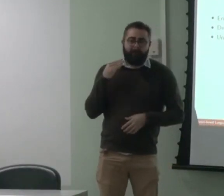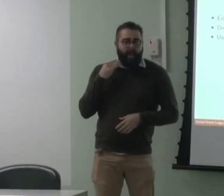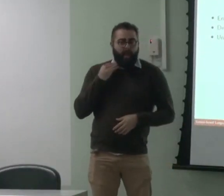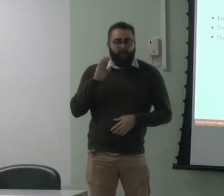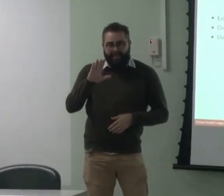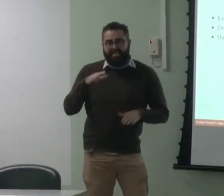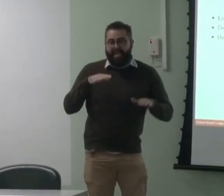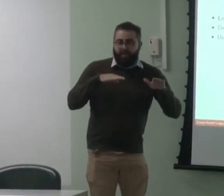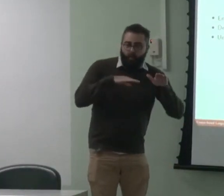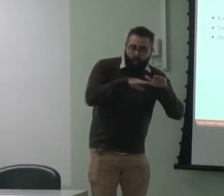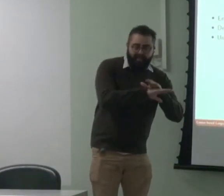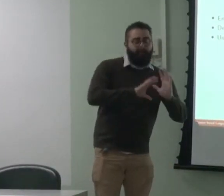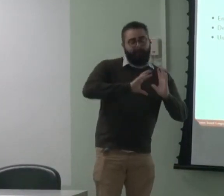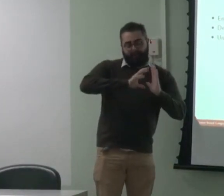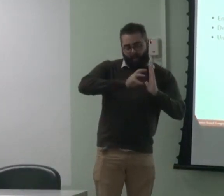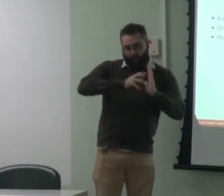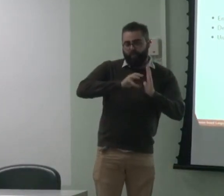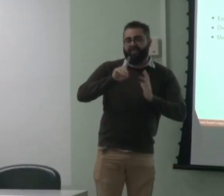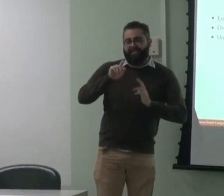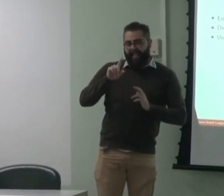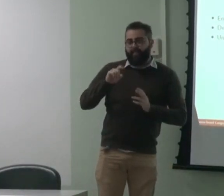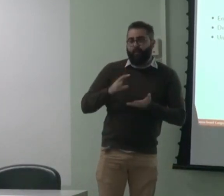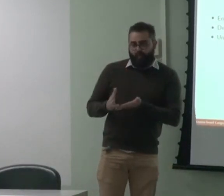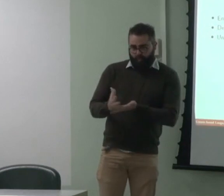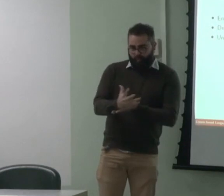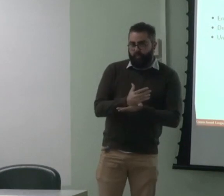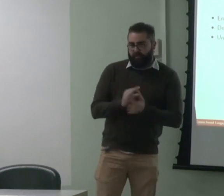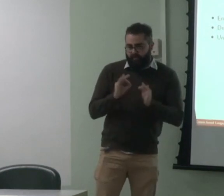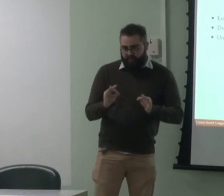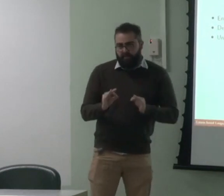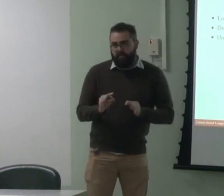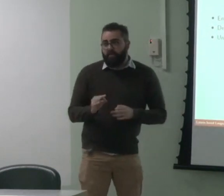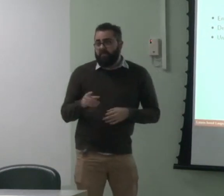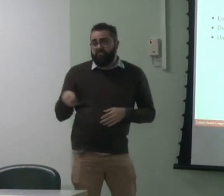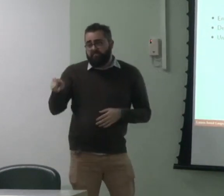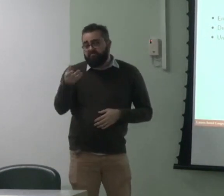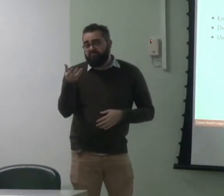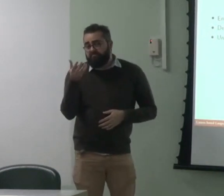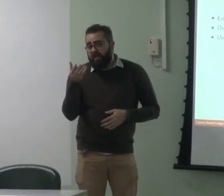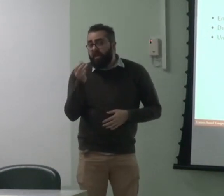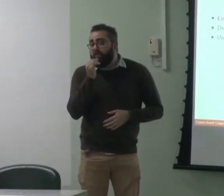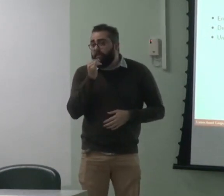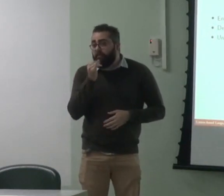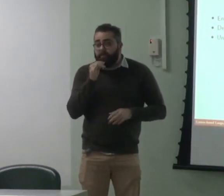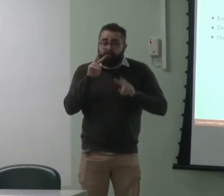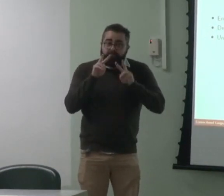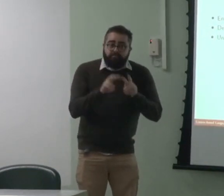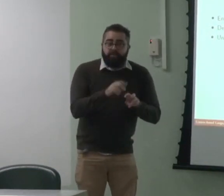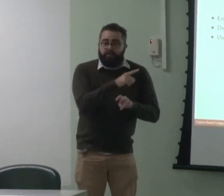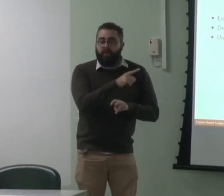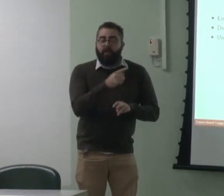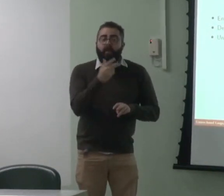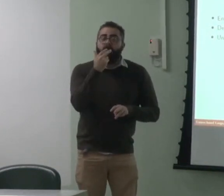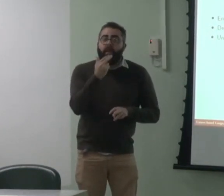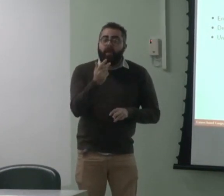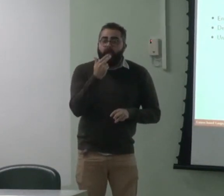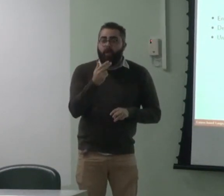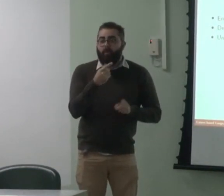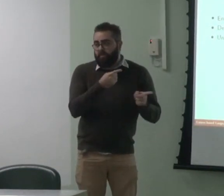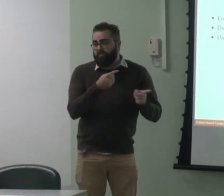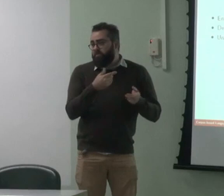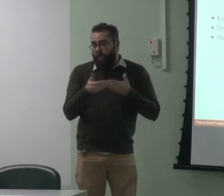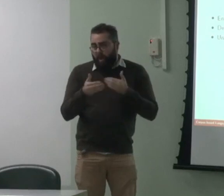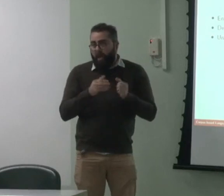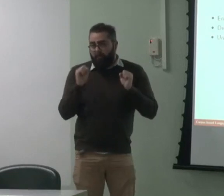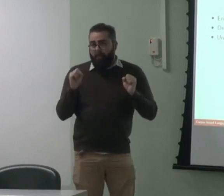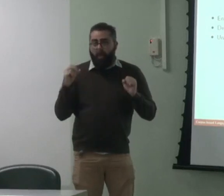get its arguments and get a semantic layer like that for again many languages, and